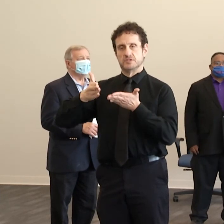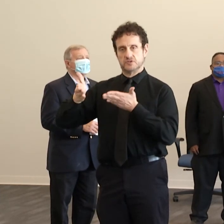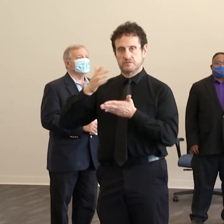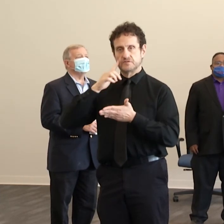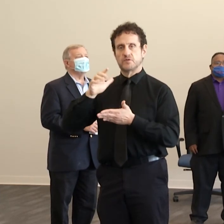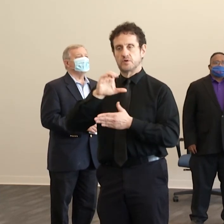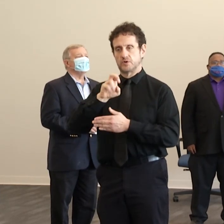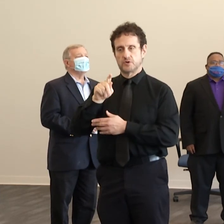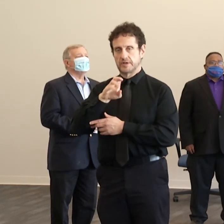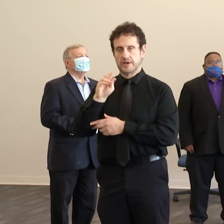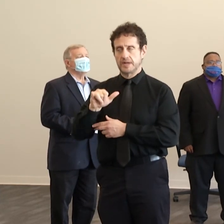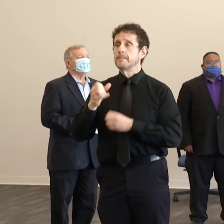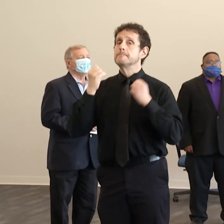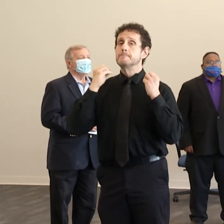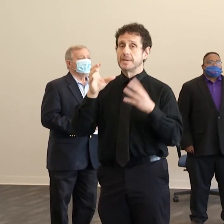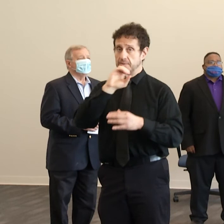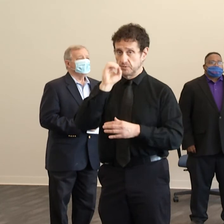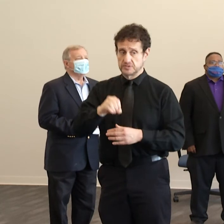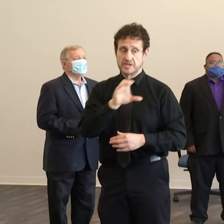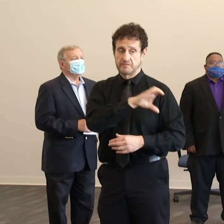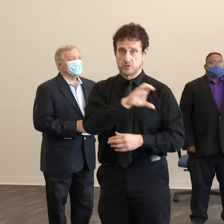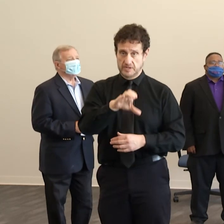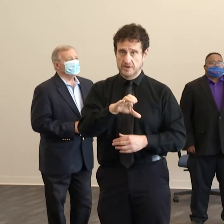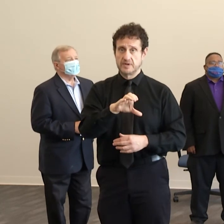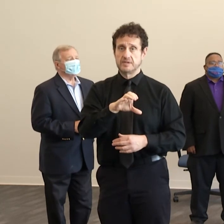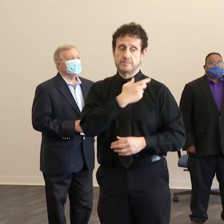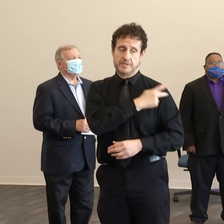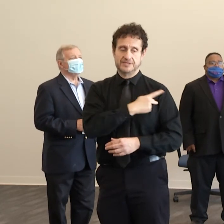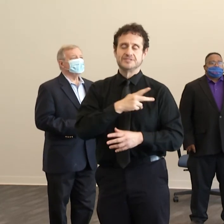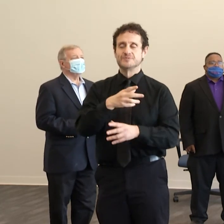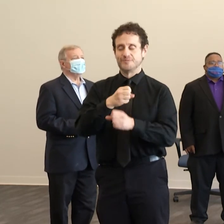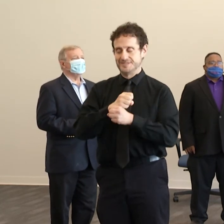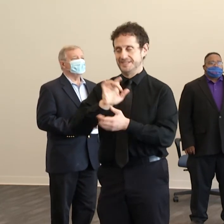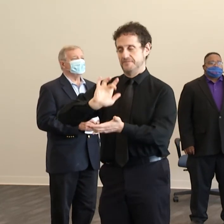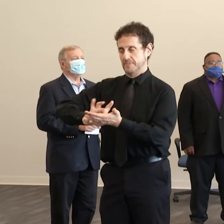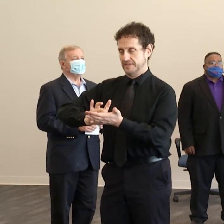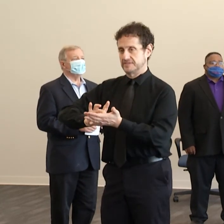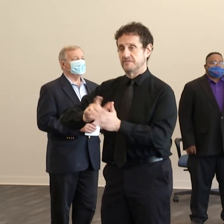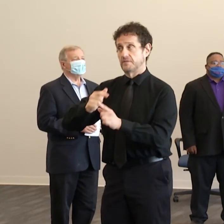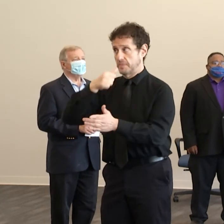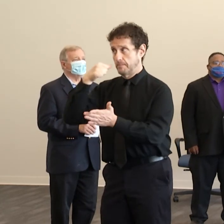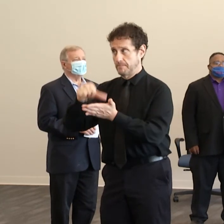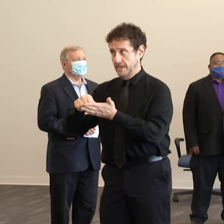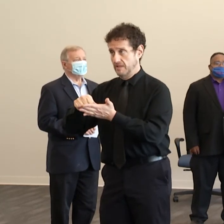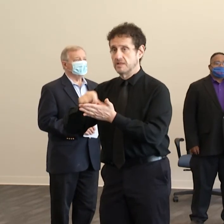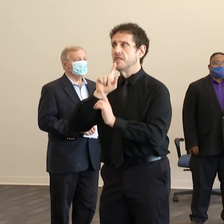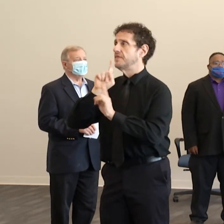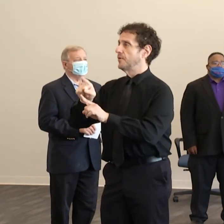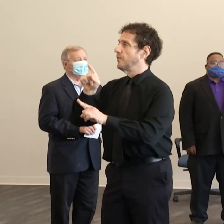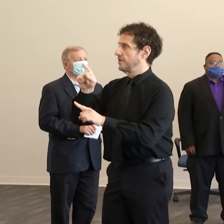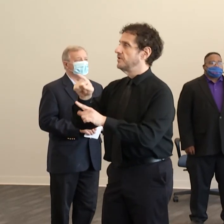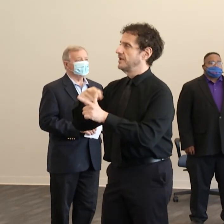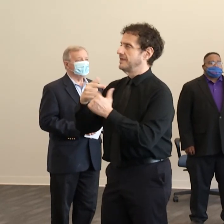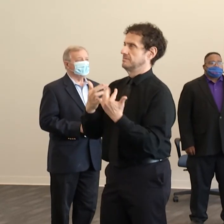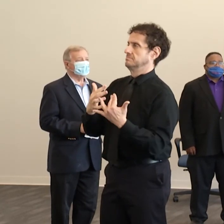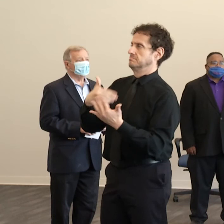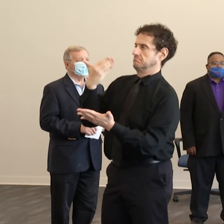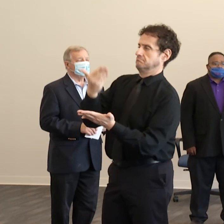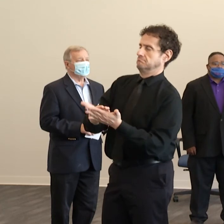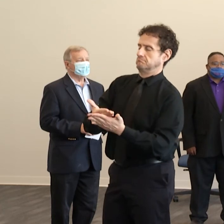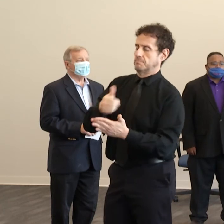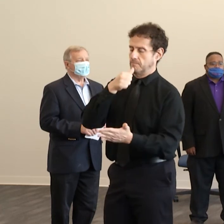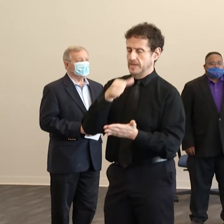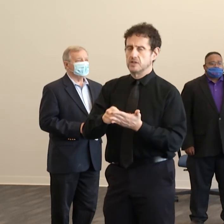our Cook County patients who get their maintenance medication through mail order. To attempt to prevent patients being